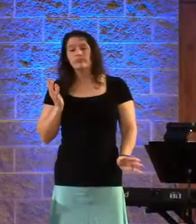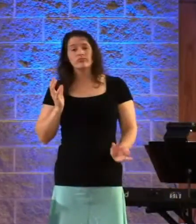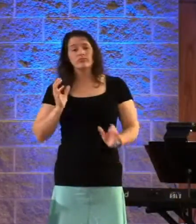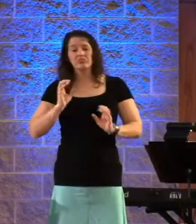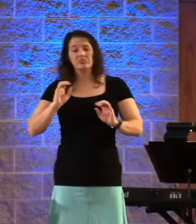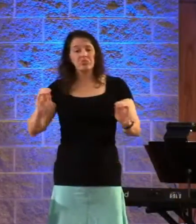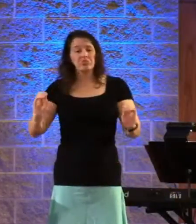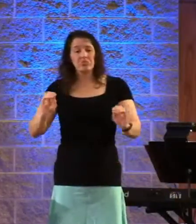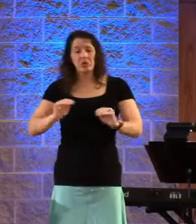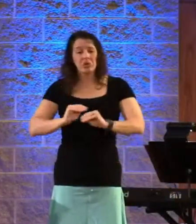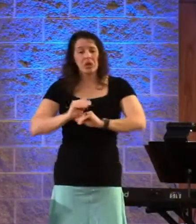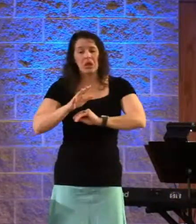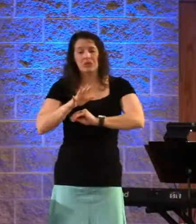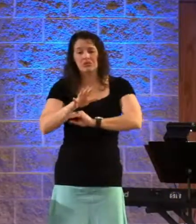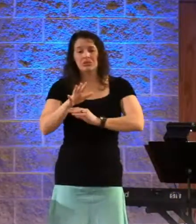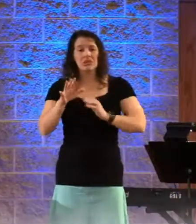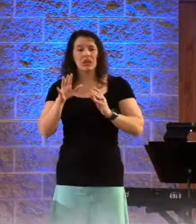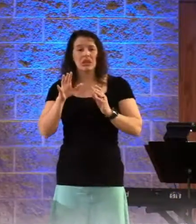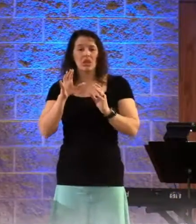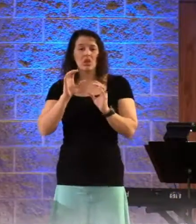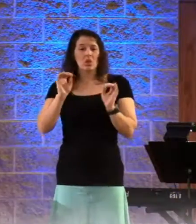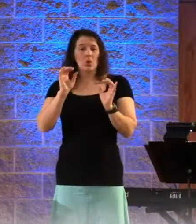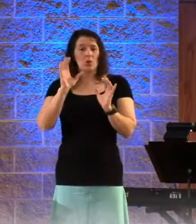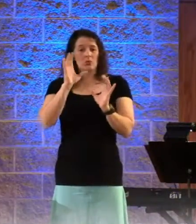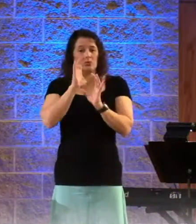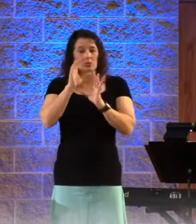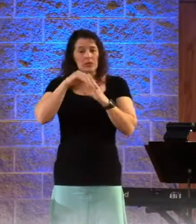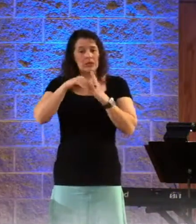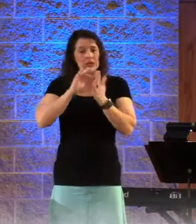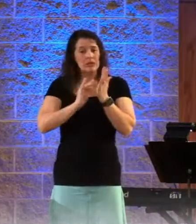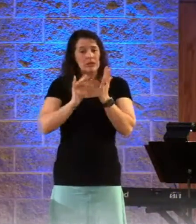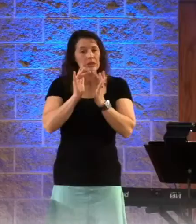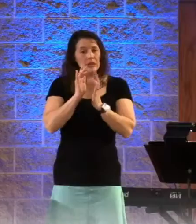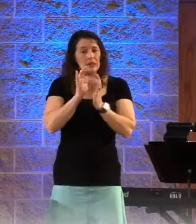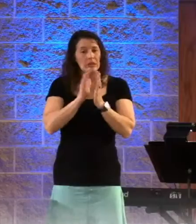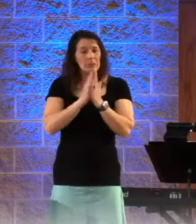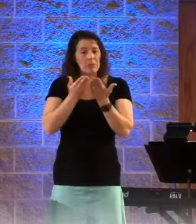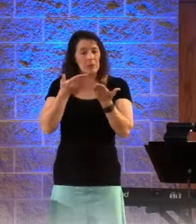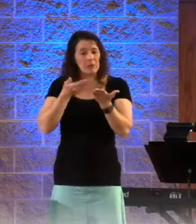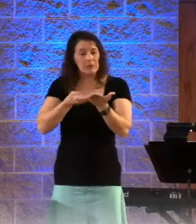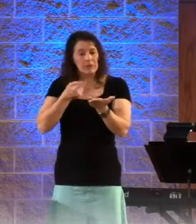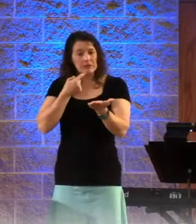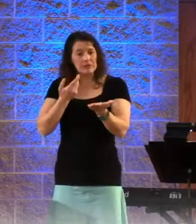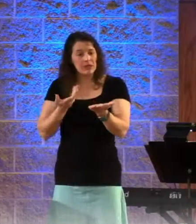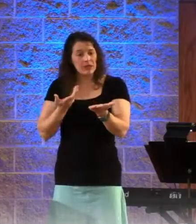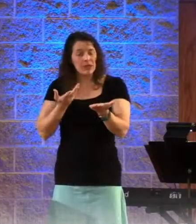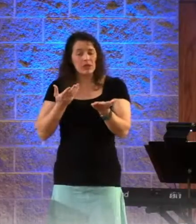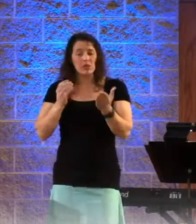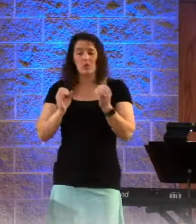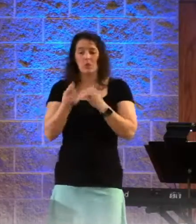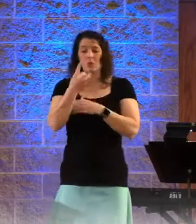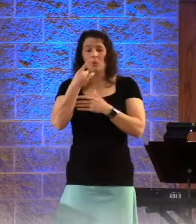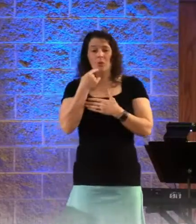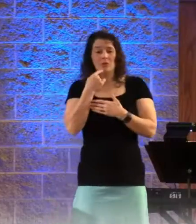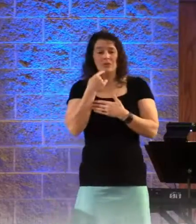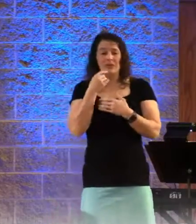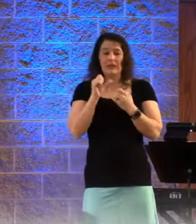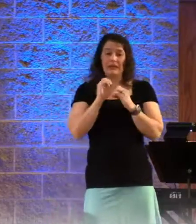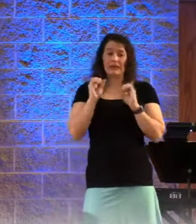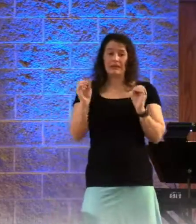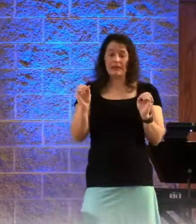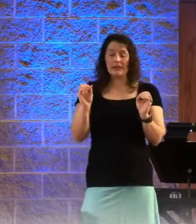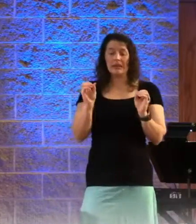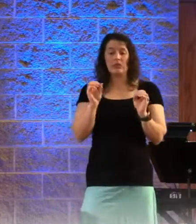no seeking of Scripture. Nobody wants to say anything, right? Nobody wants to do anything. Nobody wants to